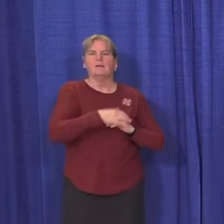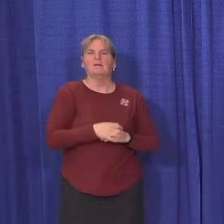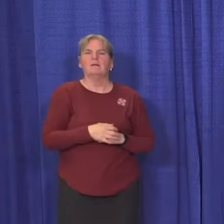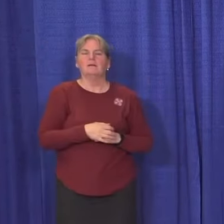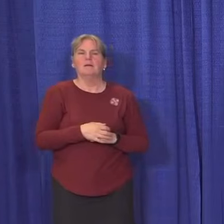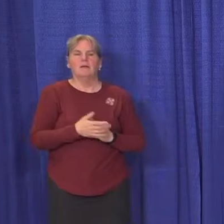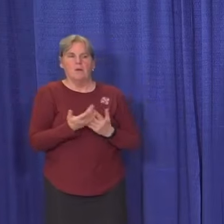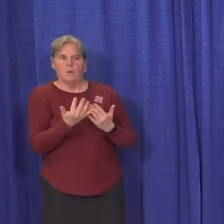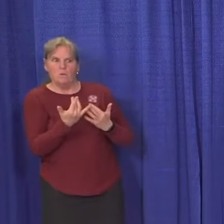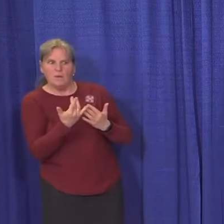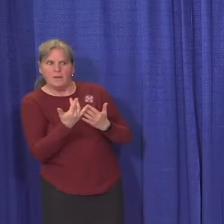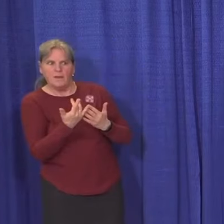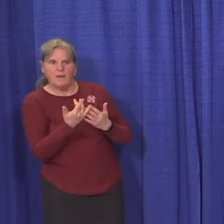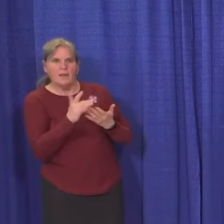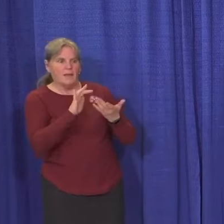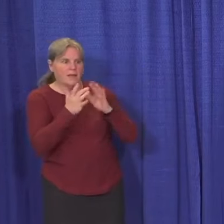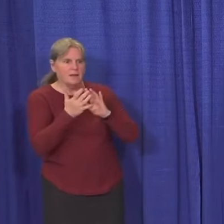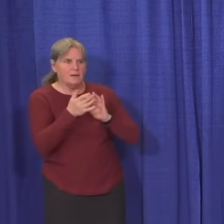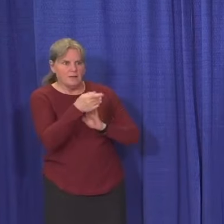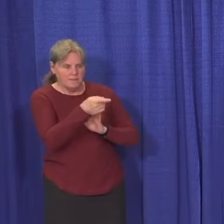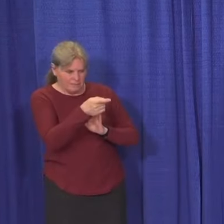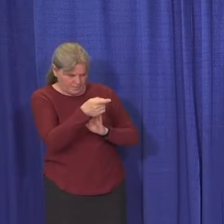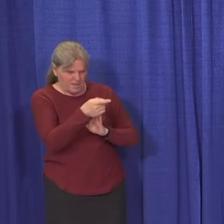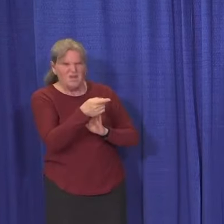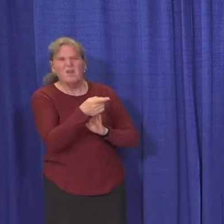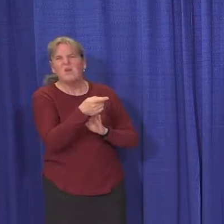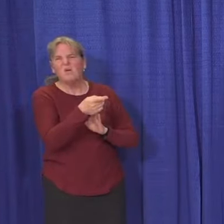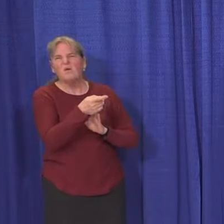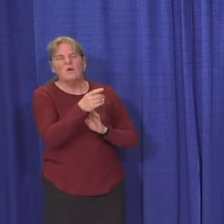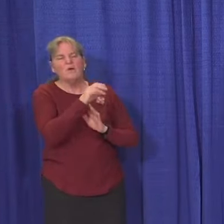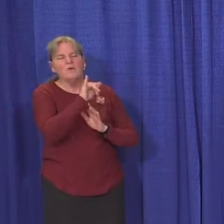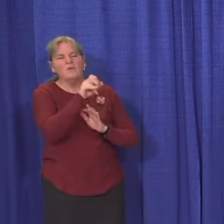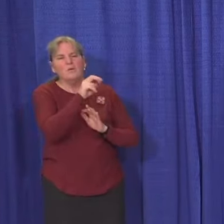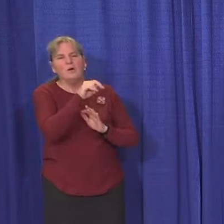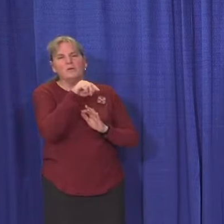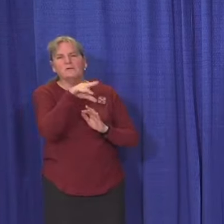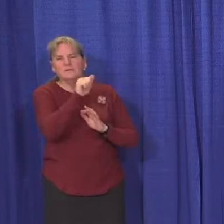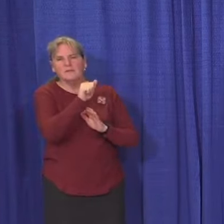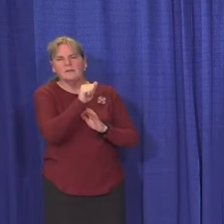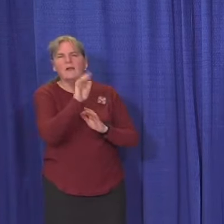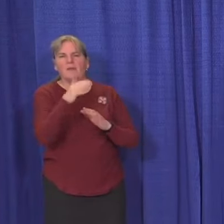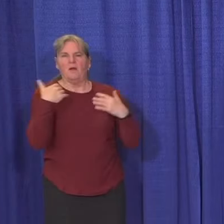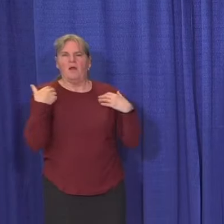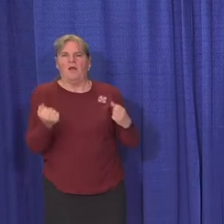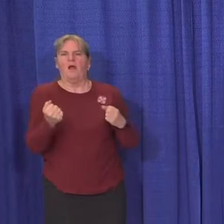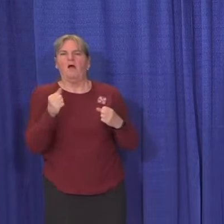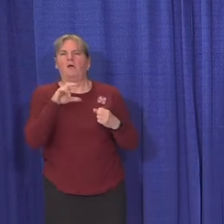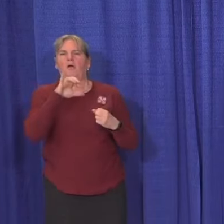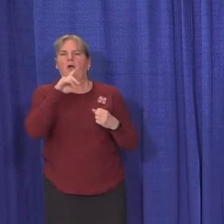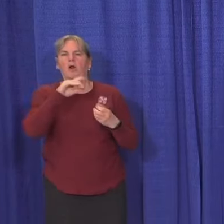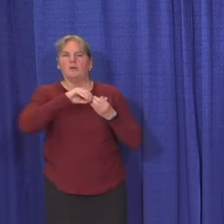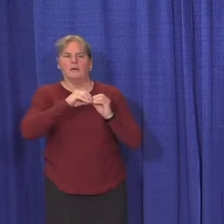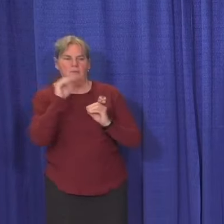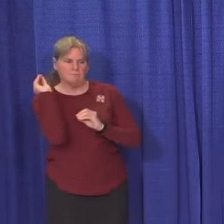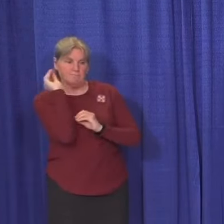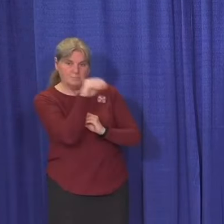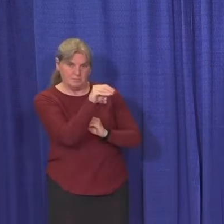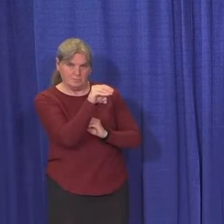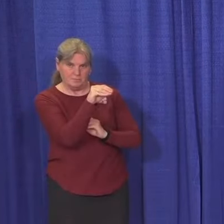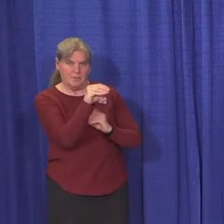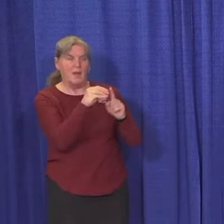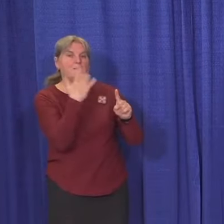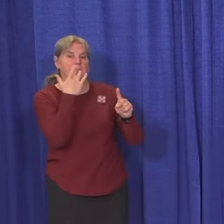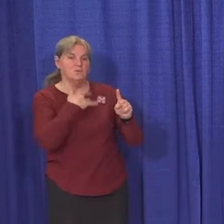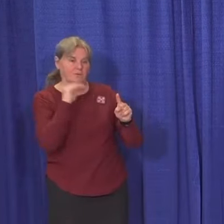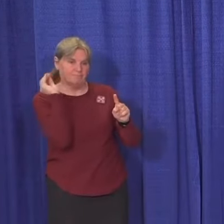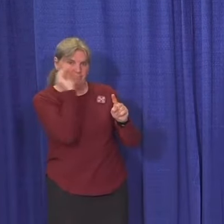test result can access their online result via yukon.ca by entering their health card number and birth